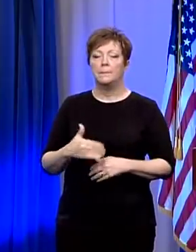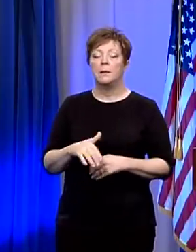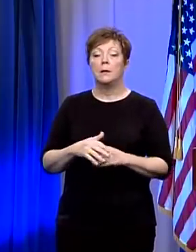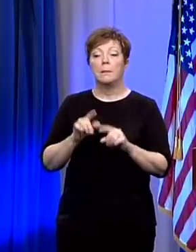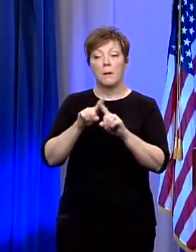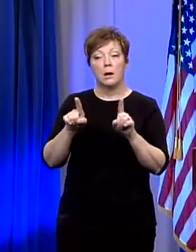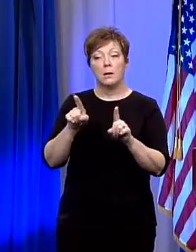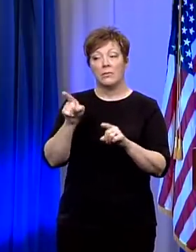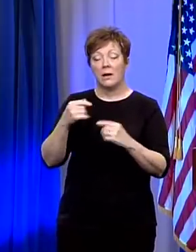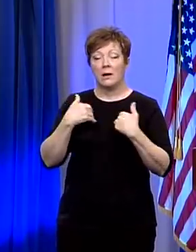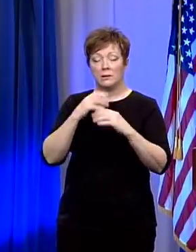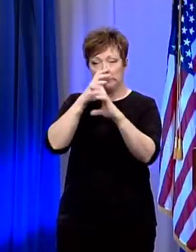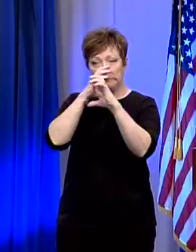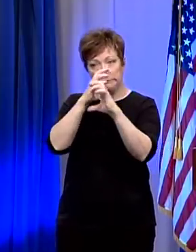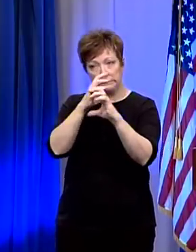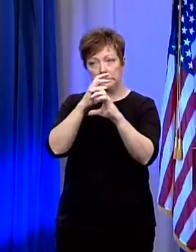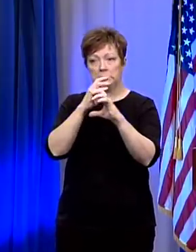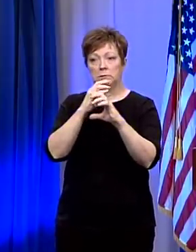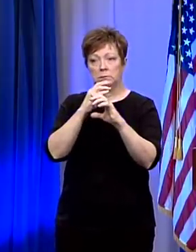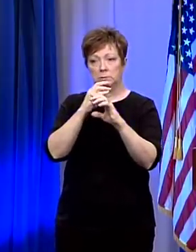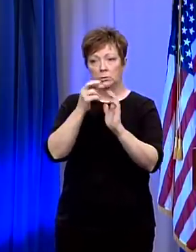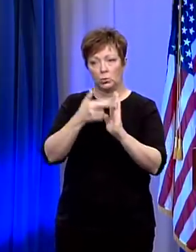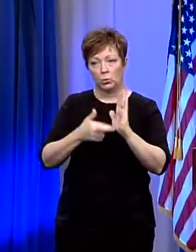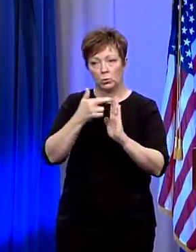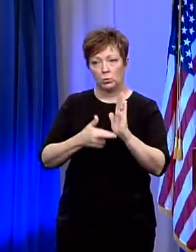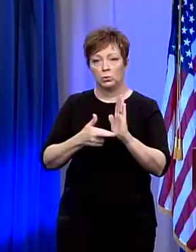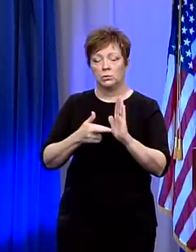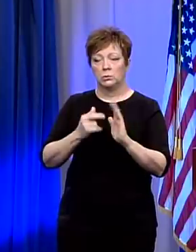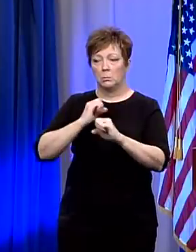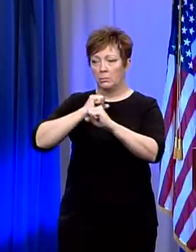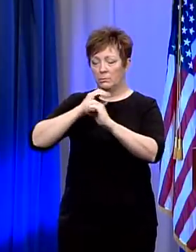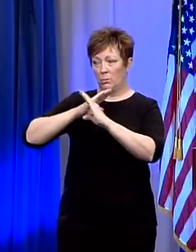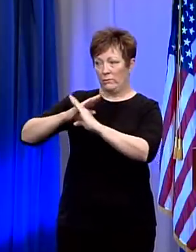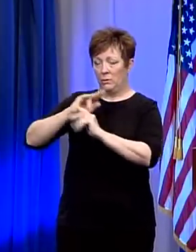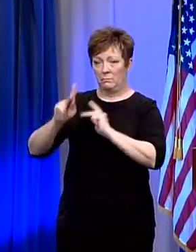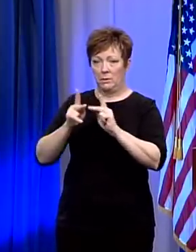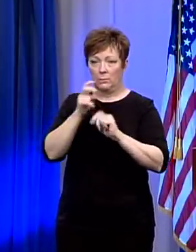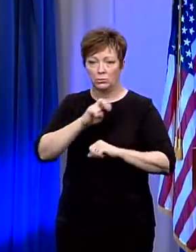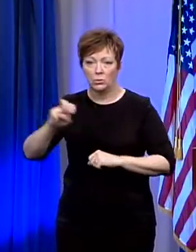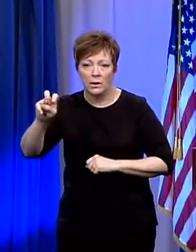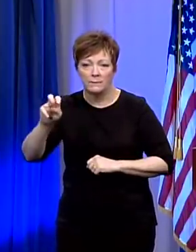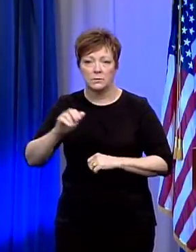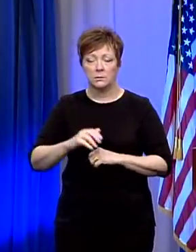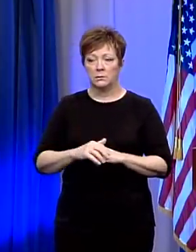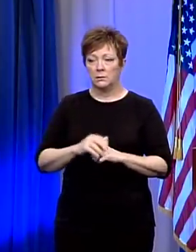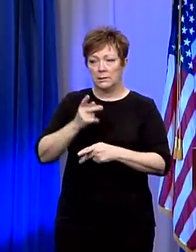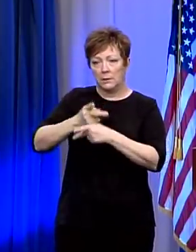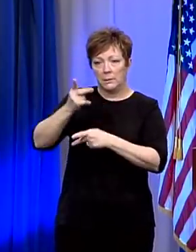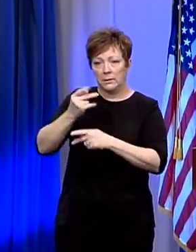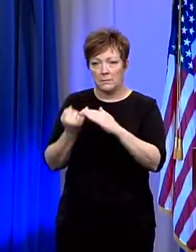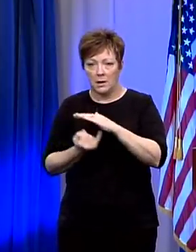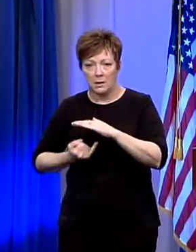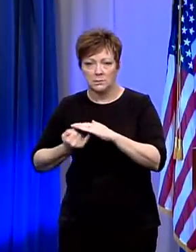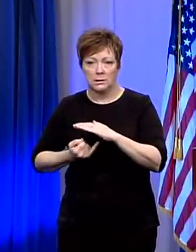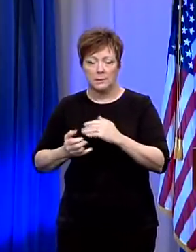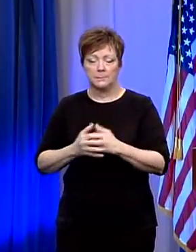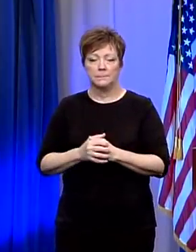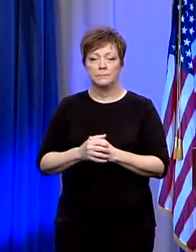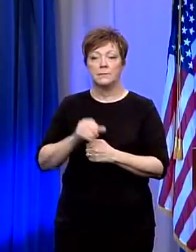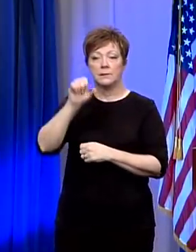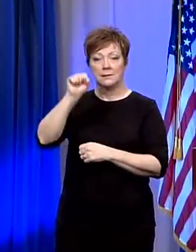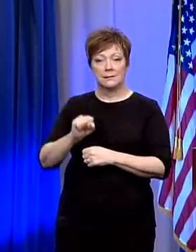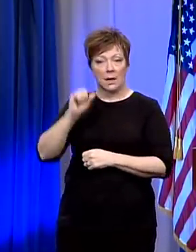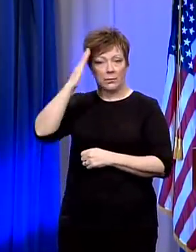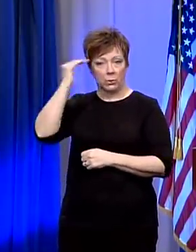really stringent measures, to keep people from traveling and to keep people in an isolation situation. South